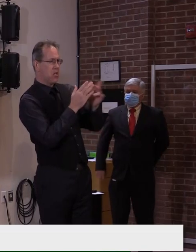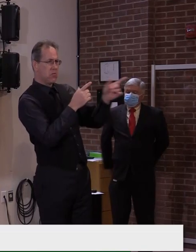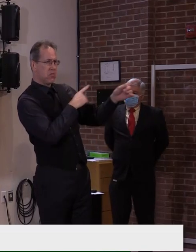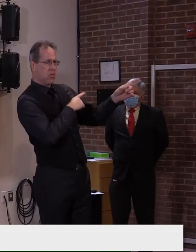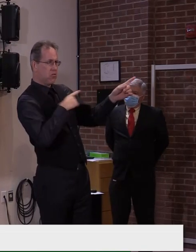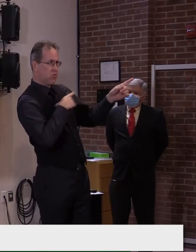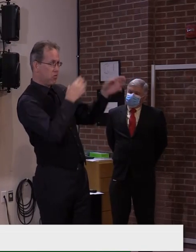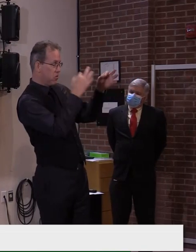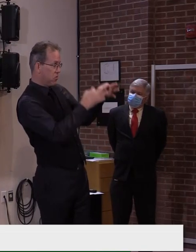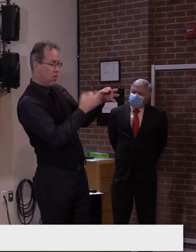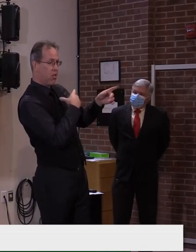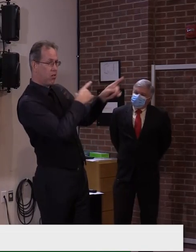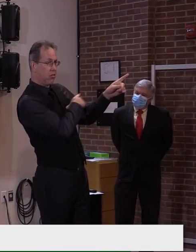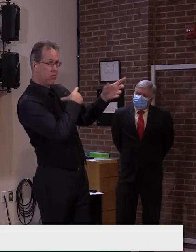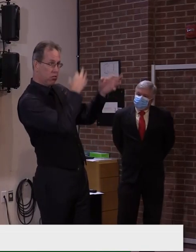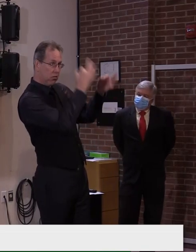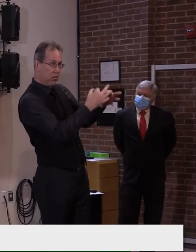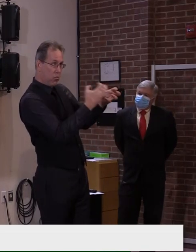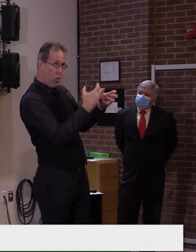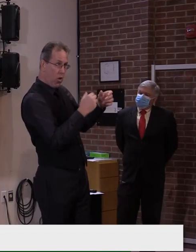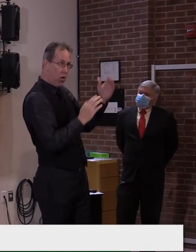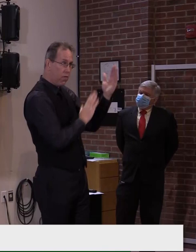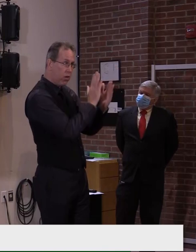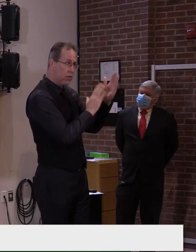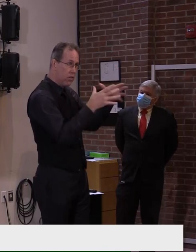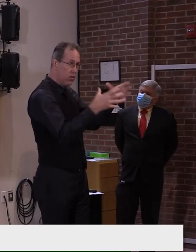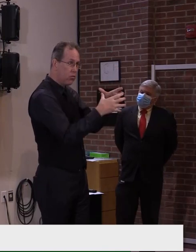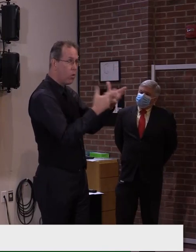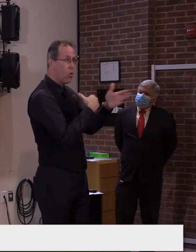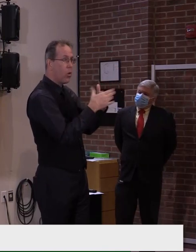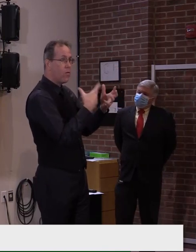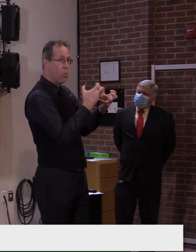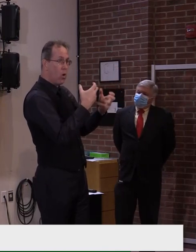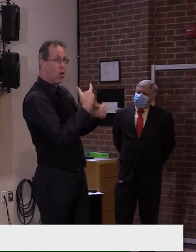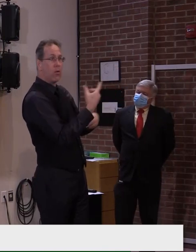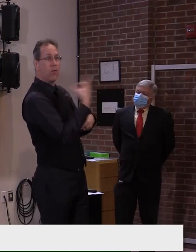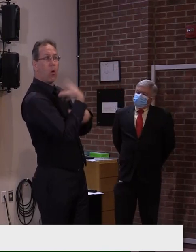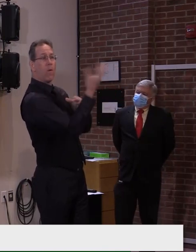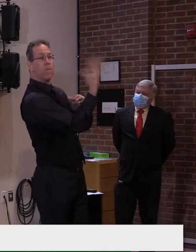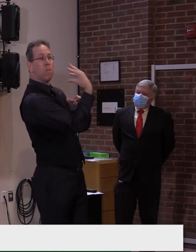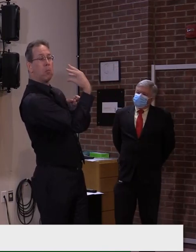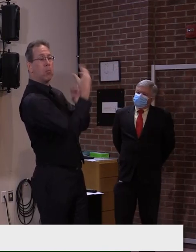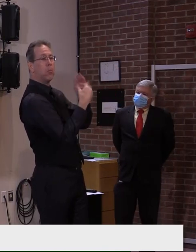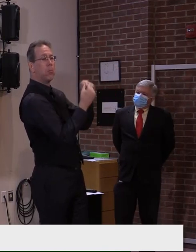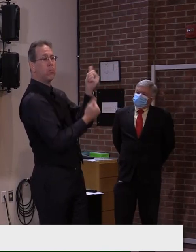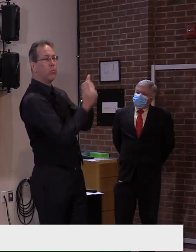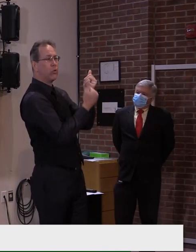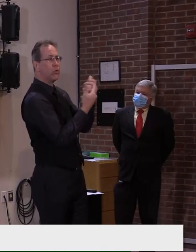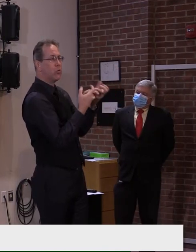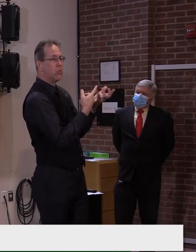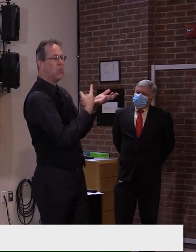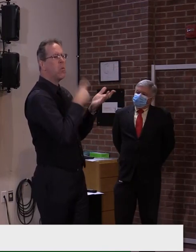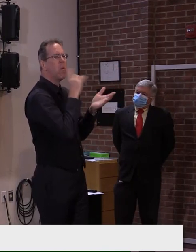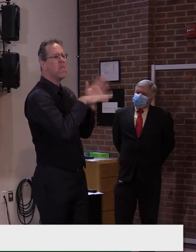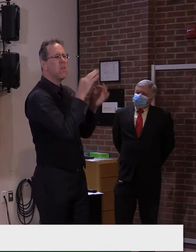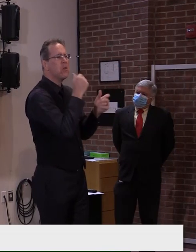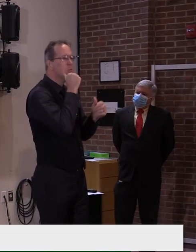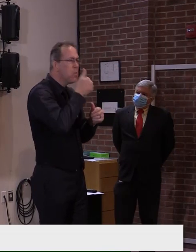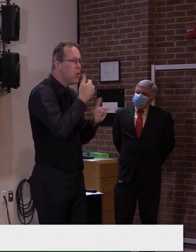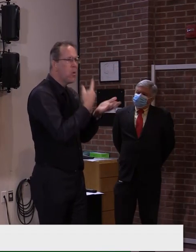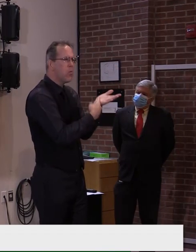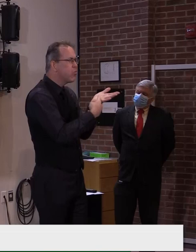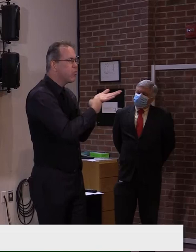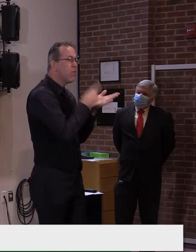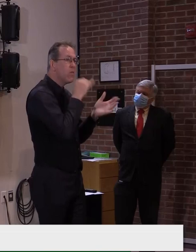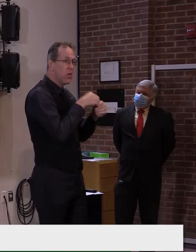be there in person to deliver the state of the state. That's something we'll have to determine over the next few days. In terms of